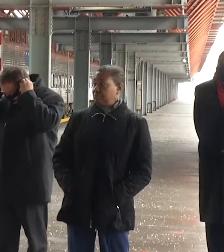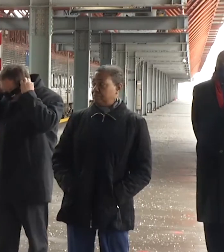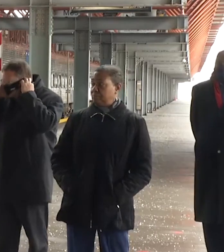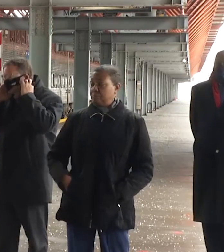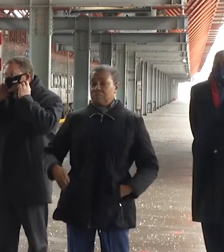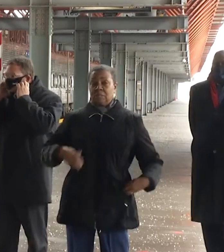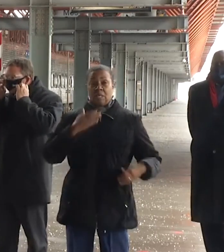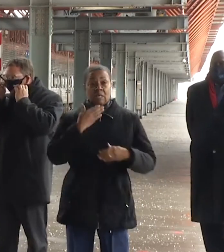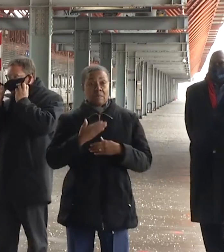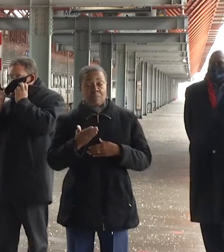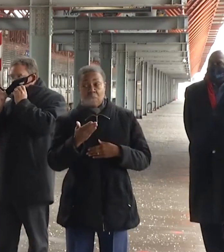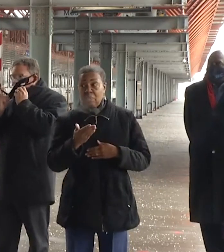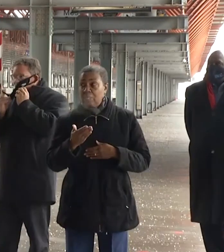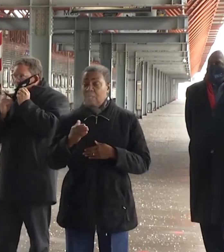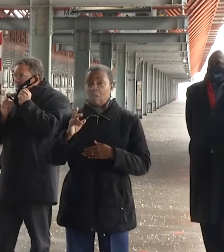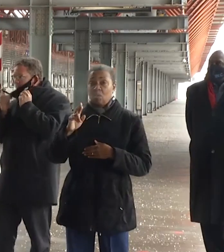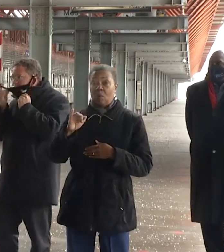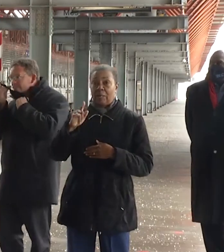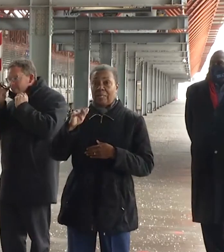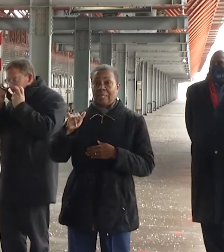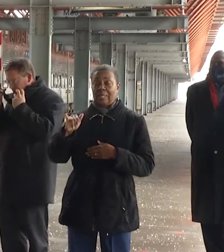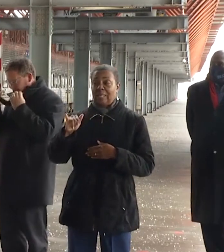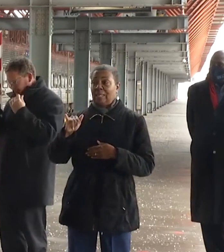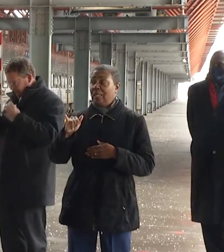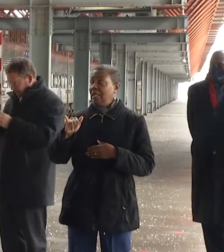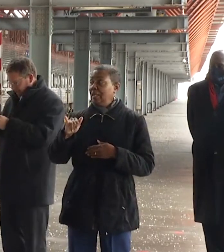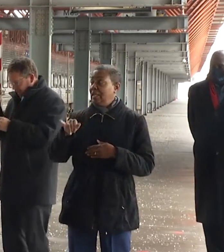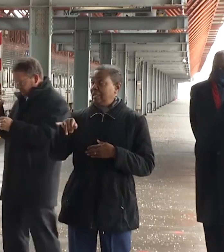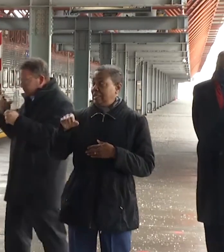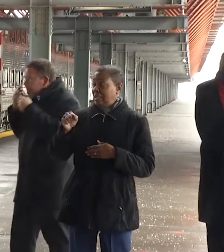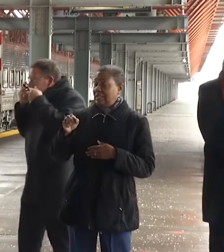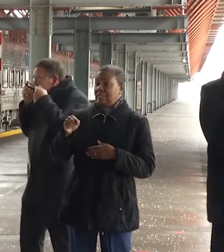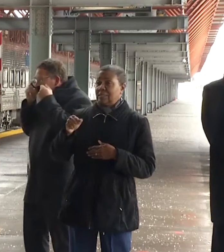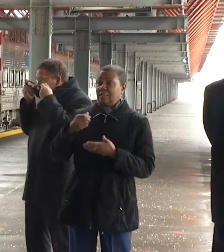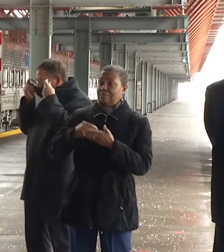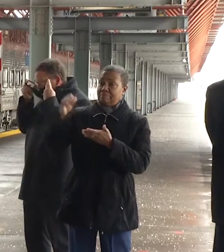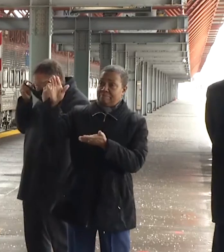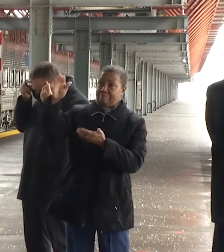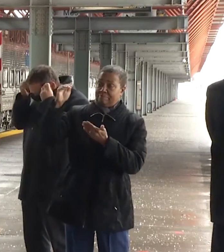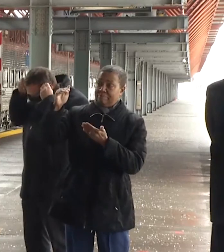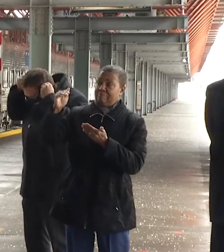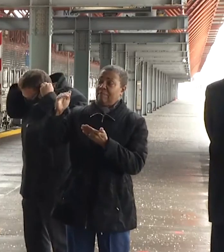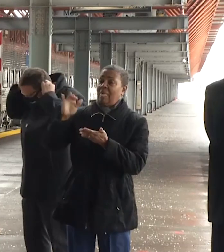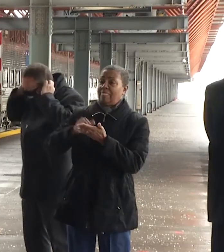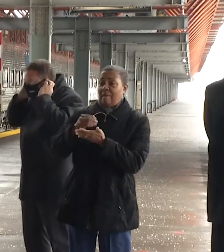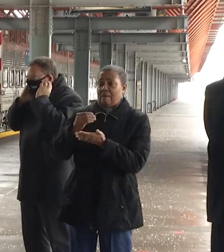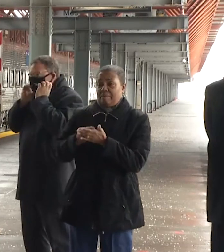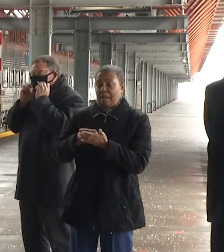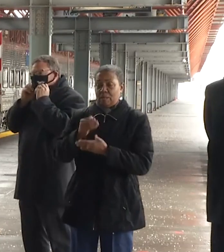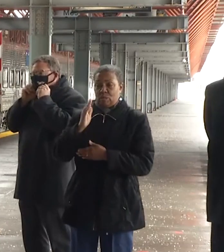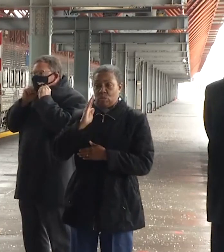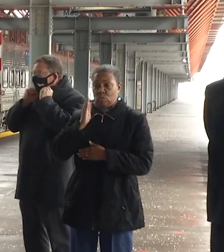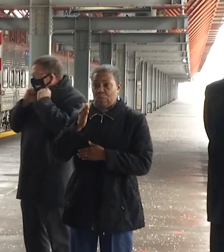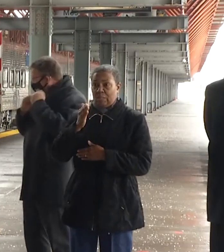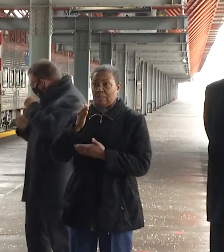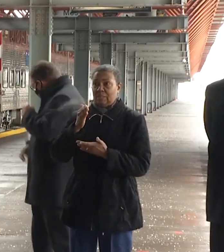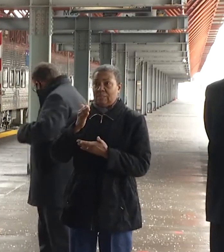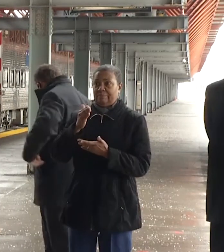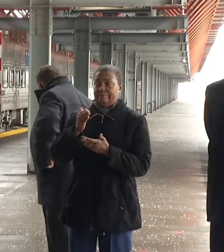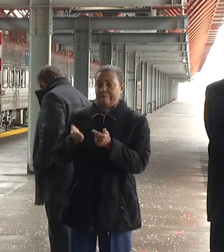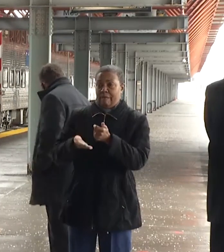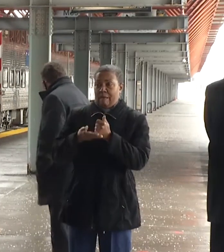Hi, good morning. Rocky Donahue with Pace Plus. And yes, the stimulus package, as Jim said, is great